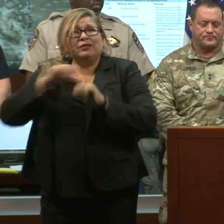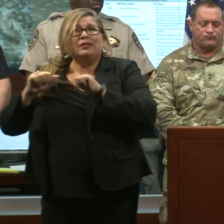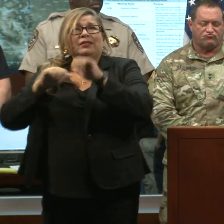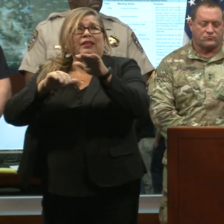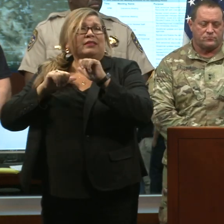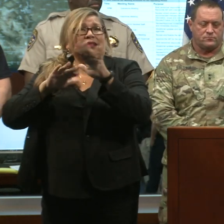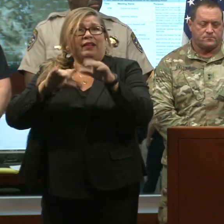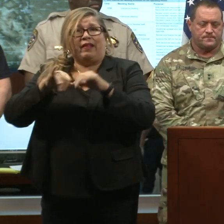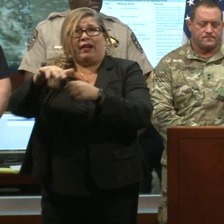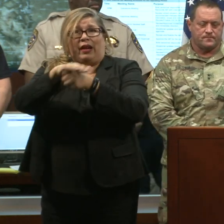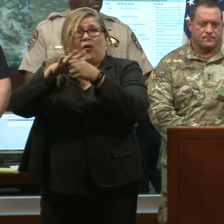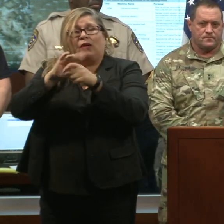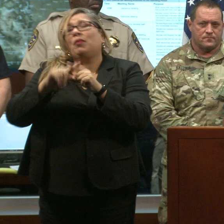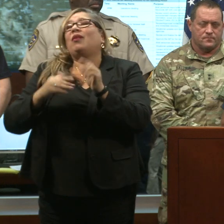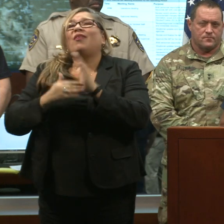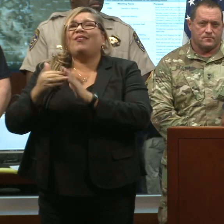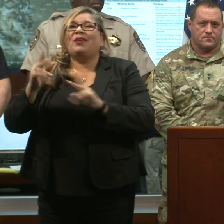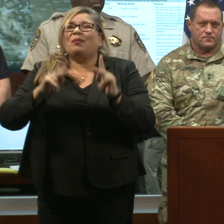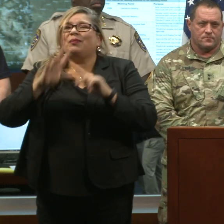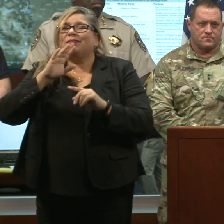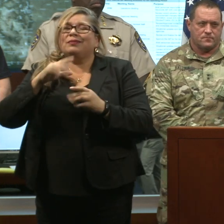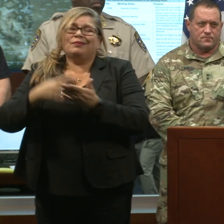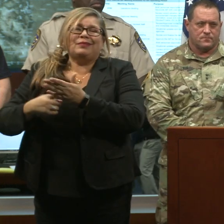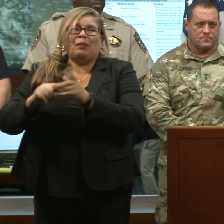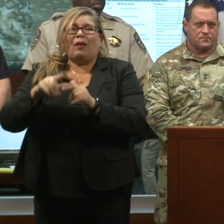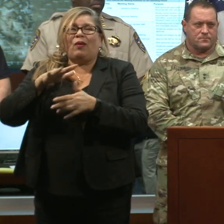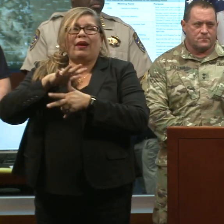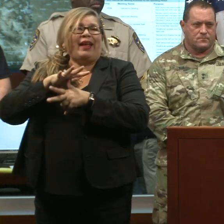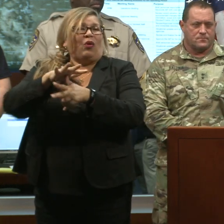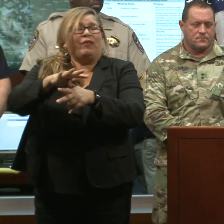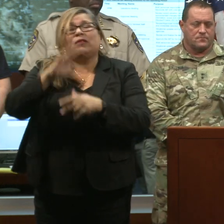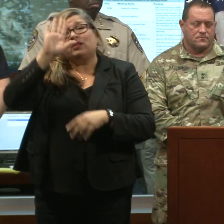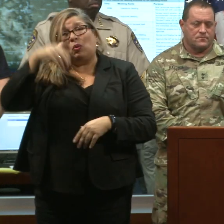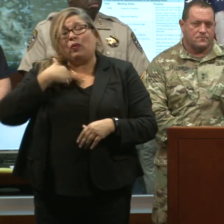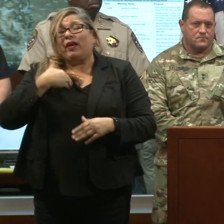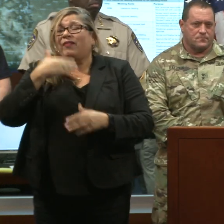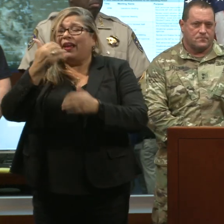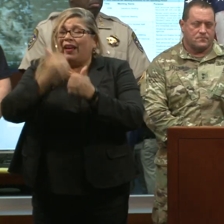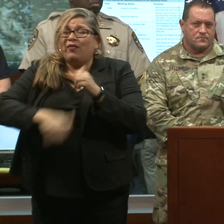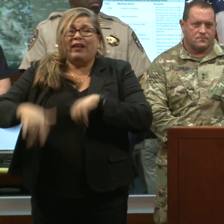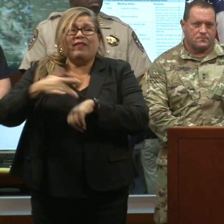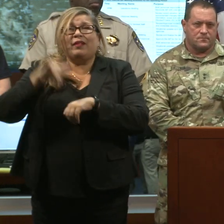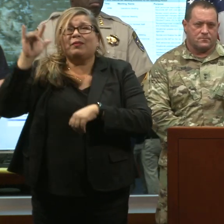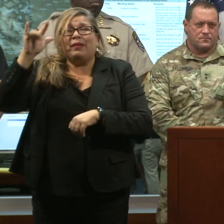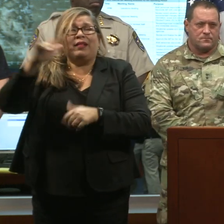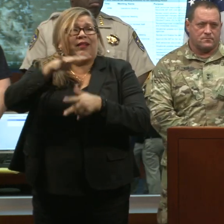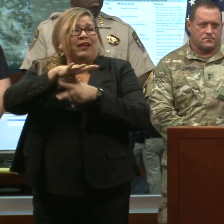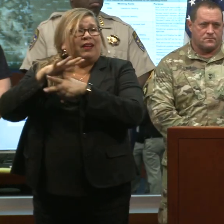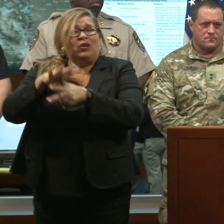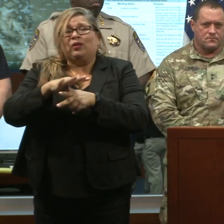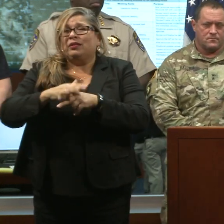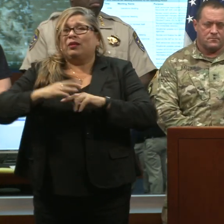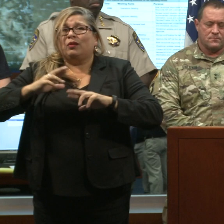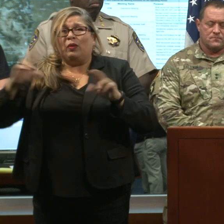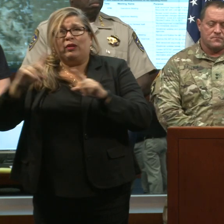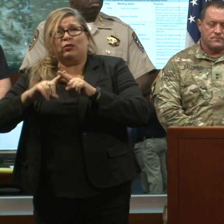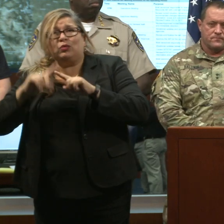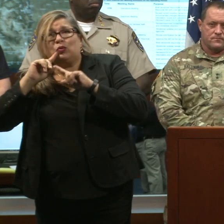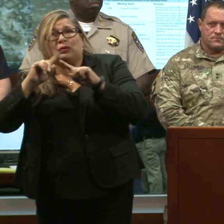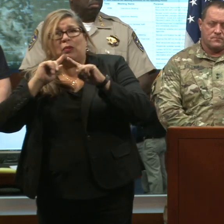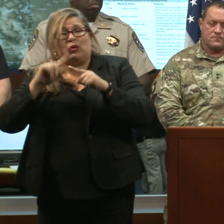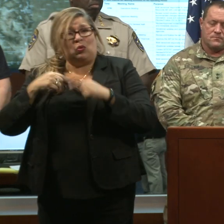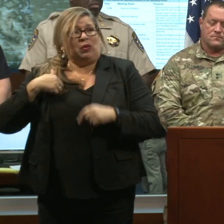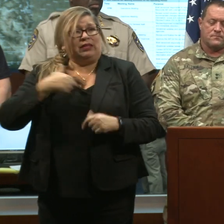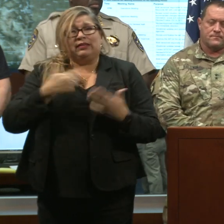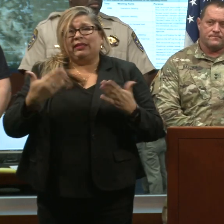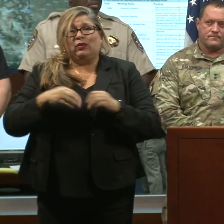but often folks talk about aircraft. We have every available aircraft signed up and available and responding to us